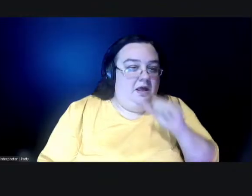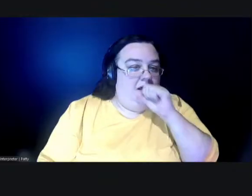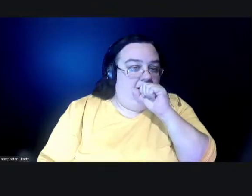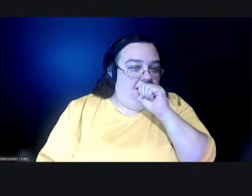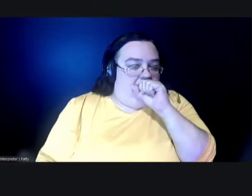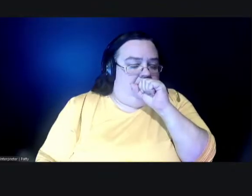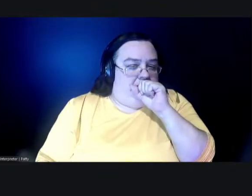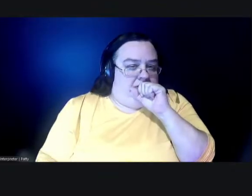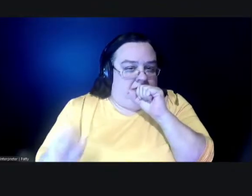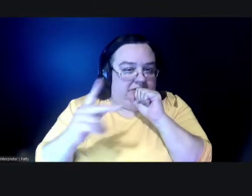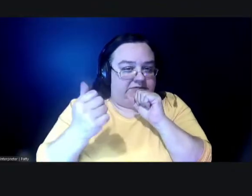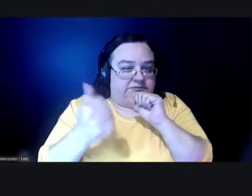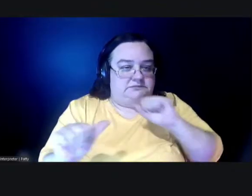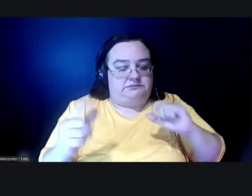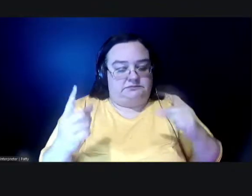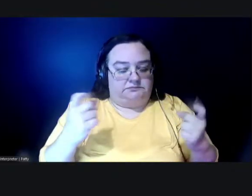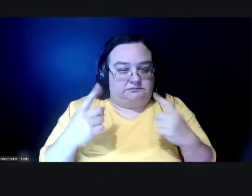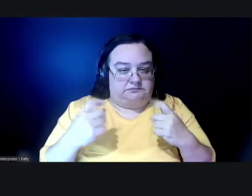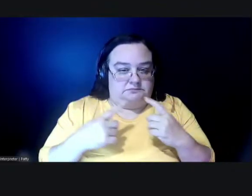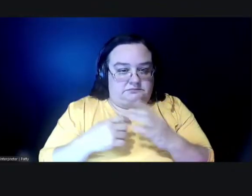roundtable? Any questions?